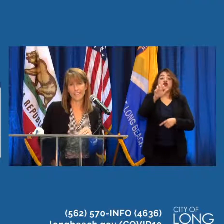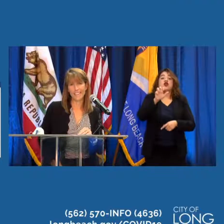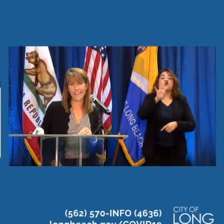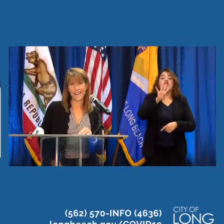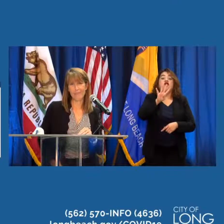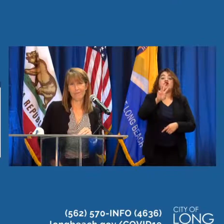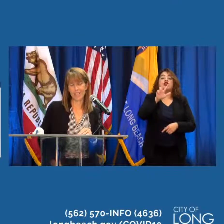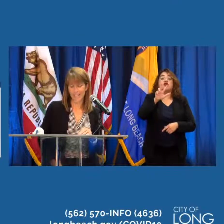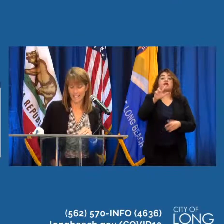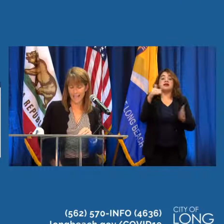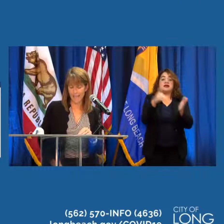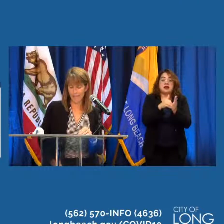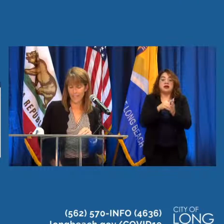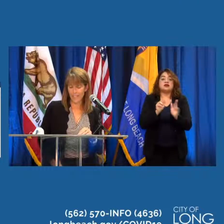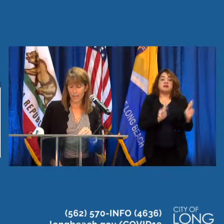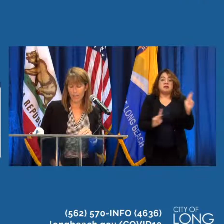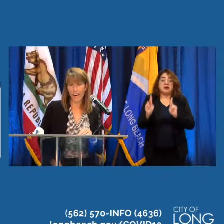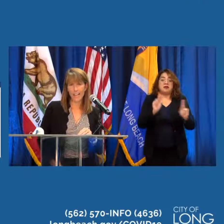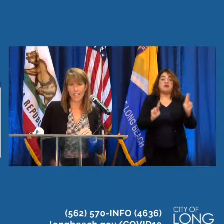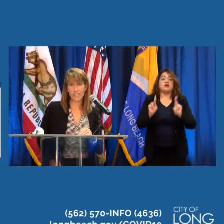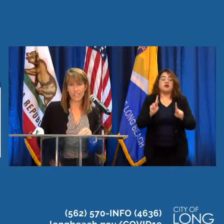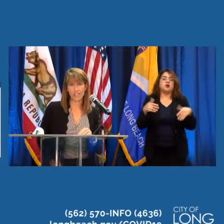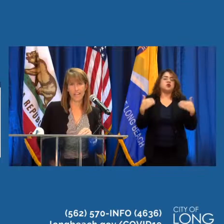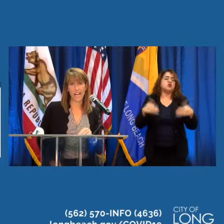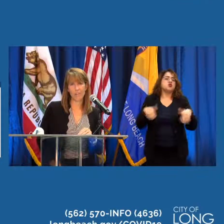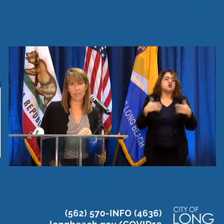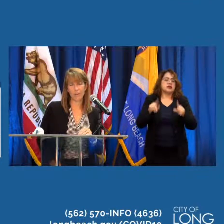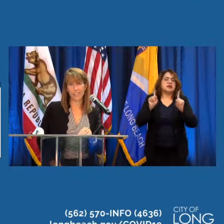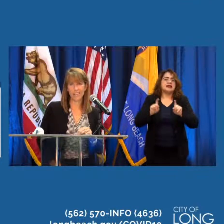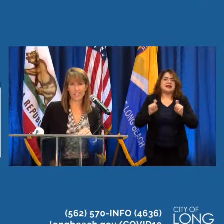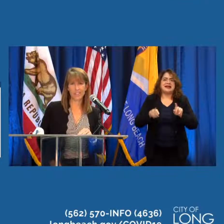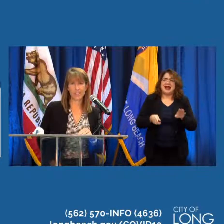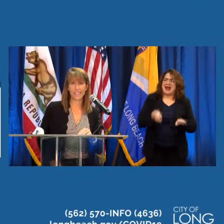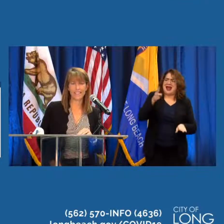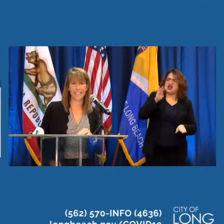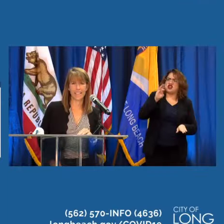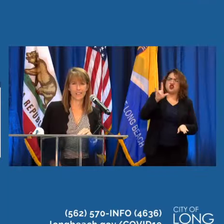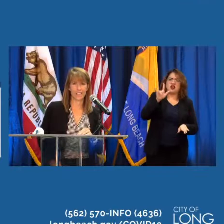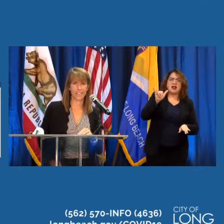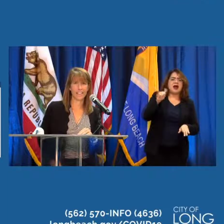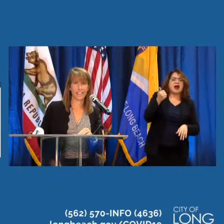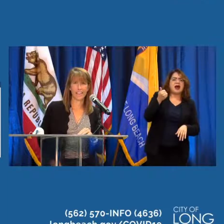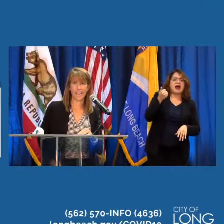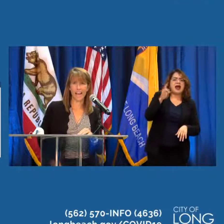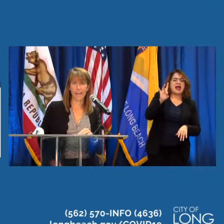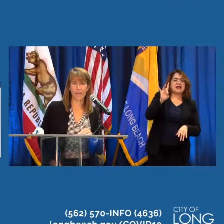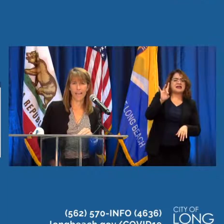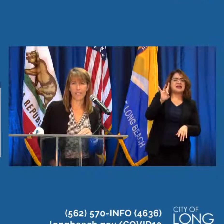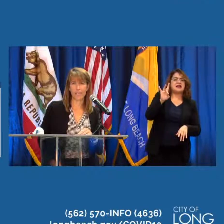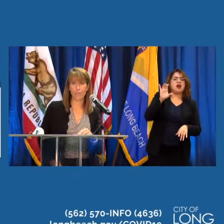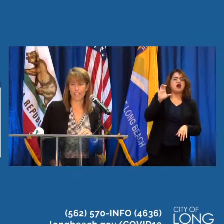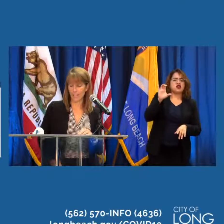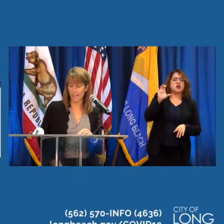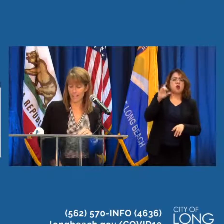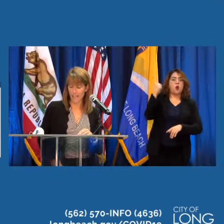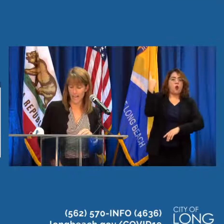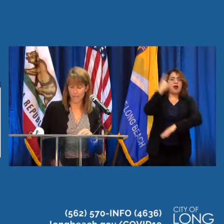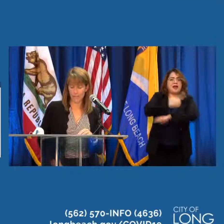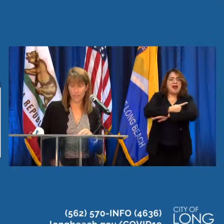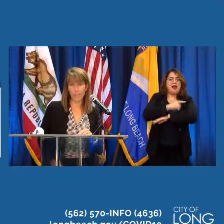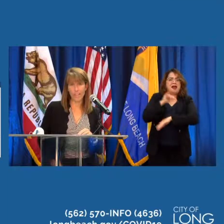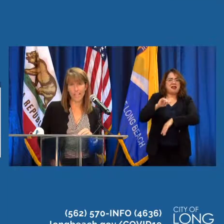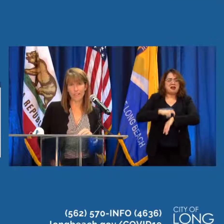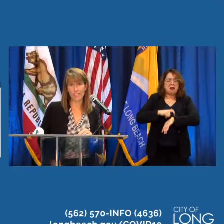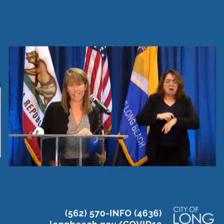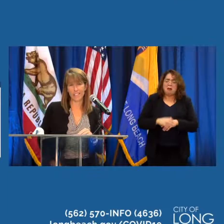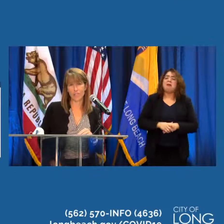people during that time, but our highest during July was just over 1,800, and that seemed like a lot at the time,